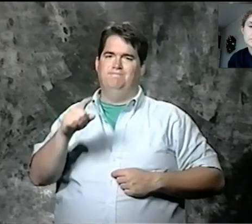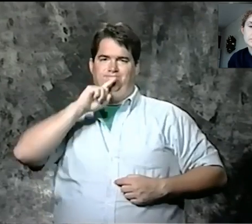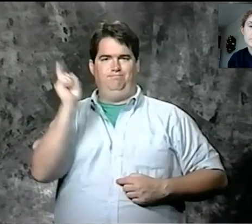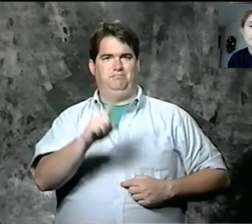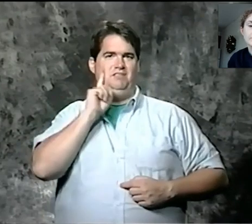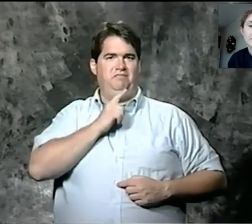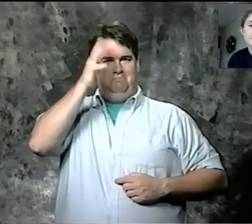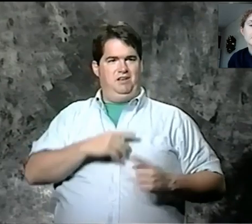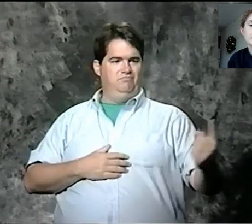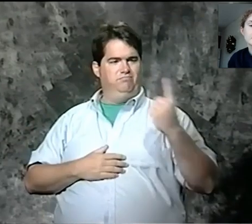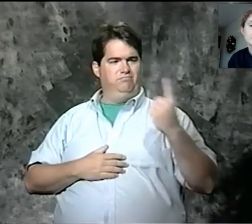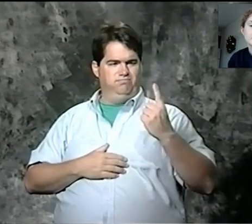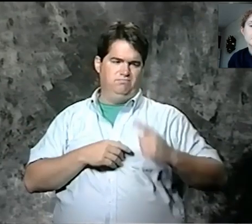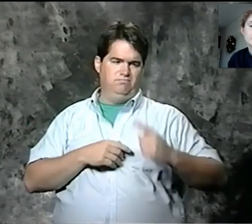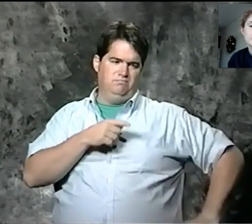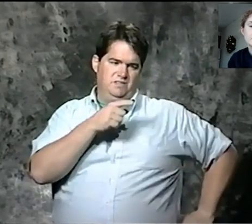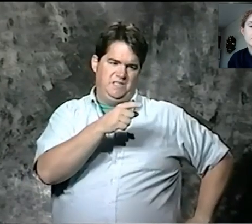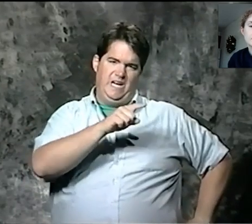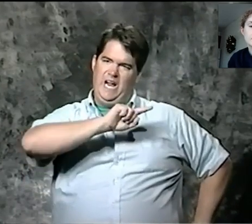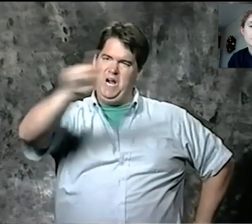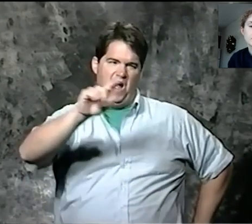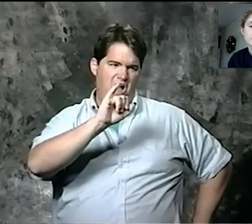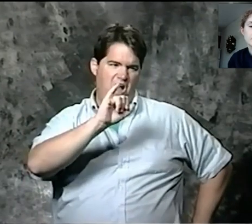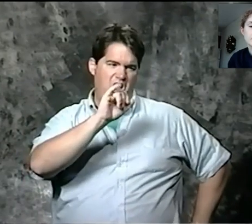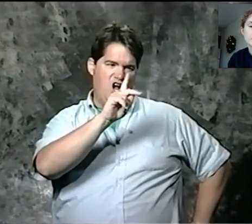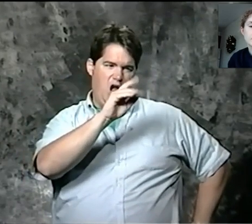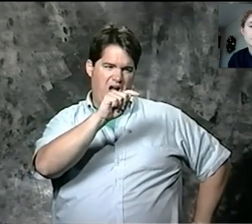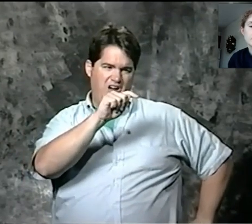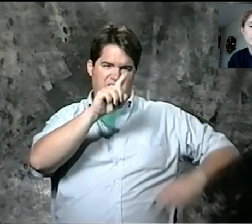You know you're famous. Comes up to me.